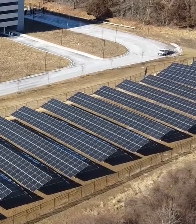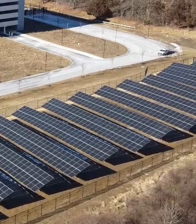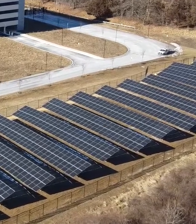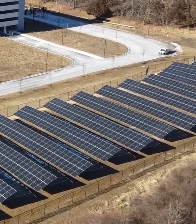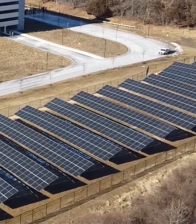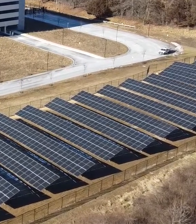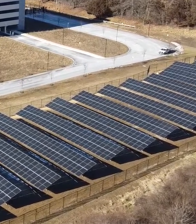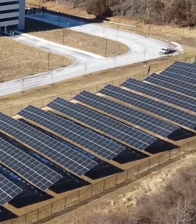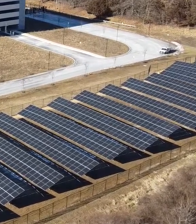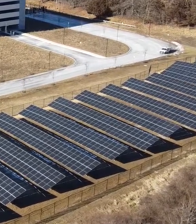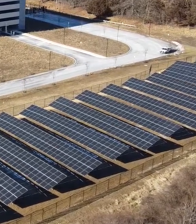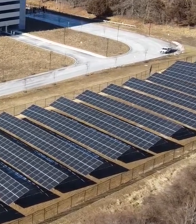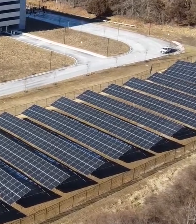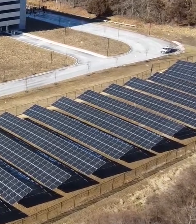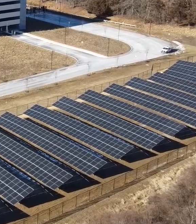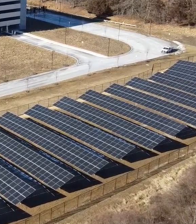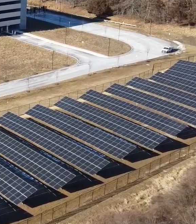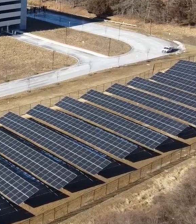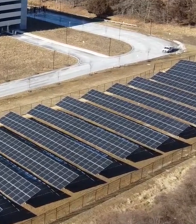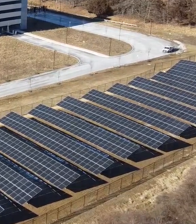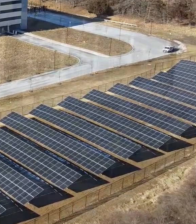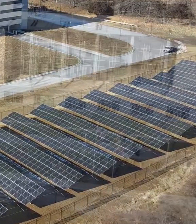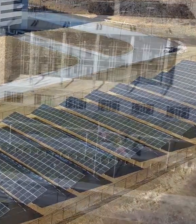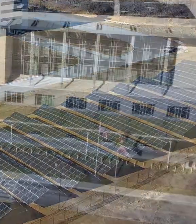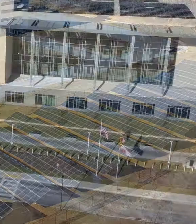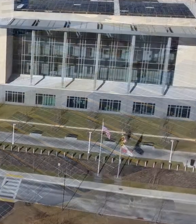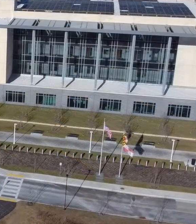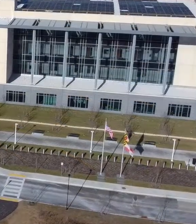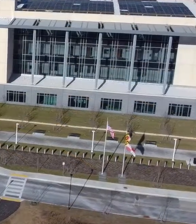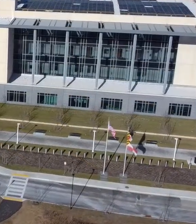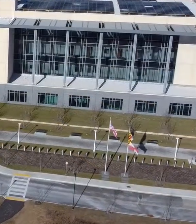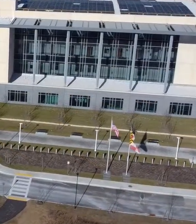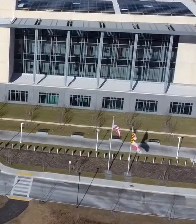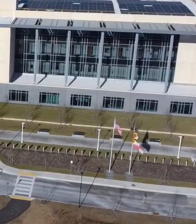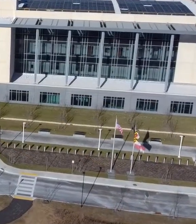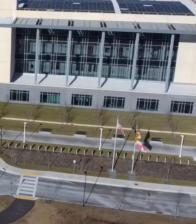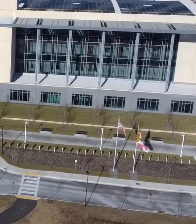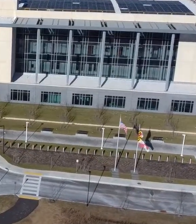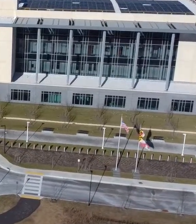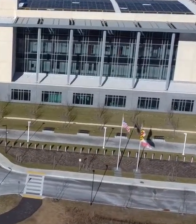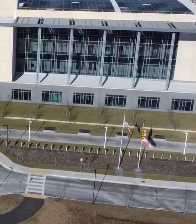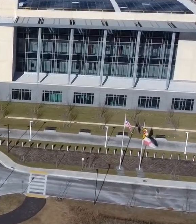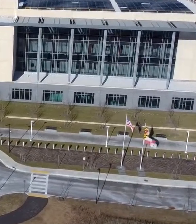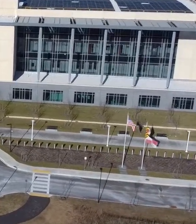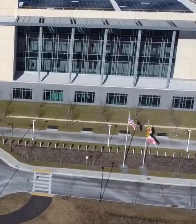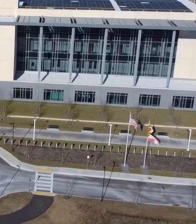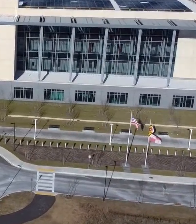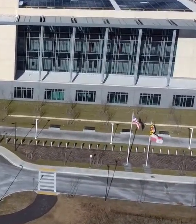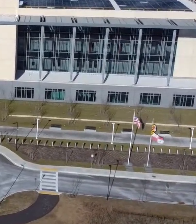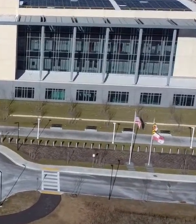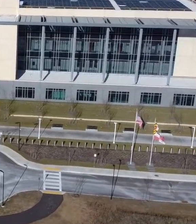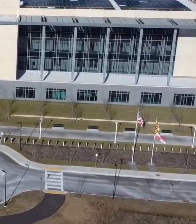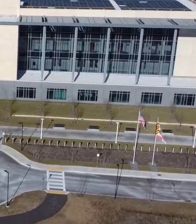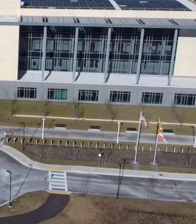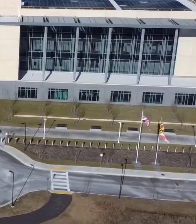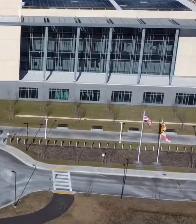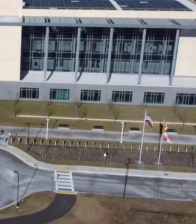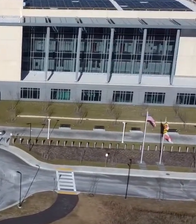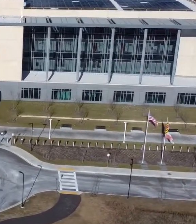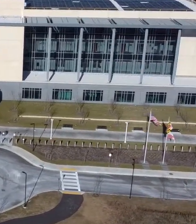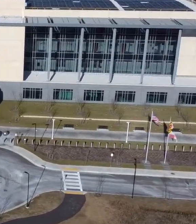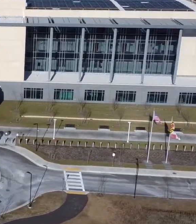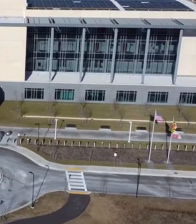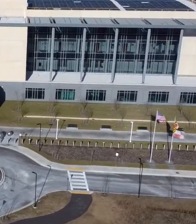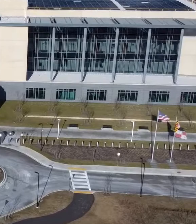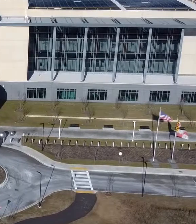Farm. This bold agreement will generate an amazing 44 million kilowatt hours